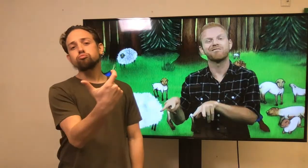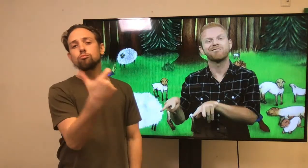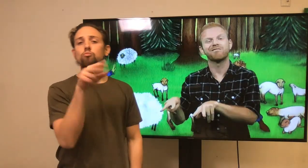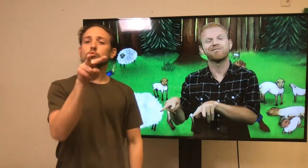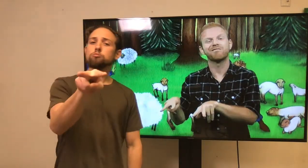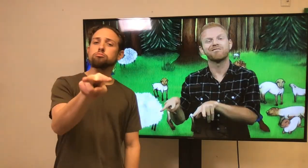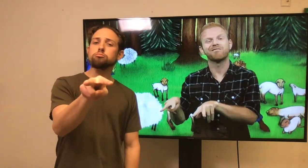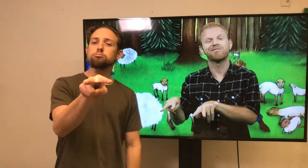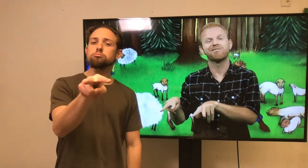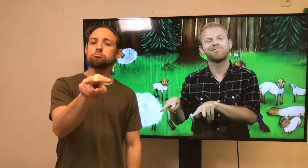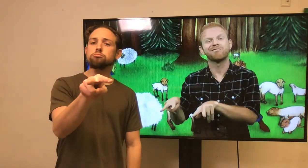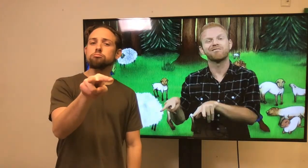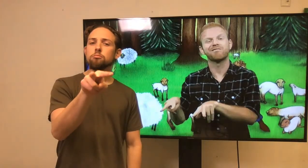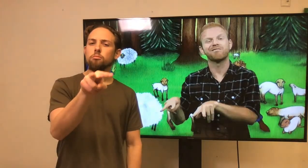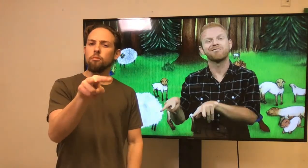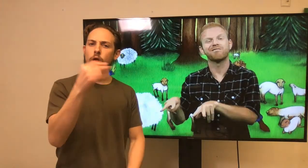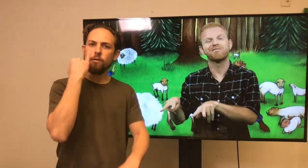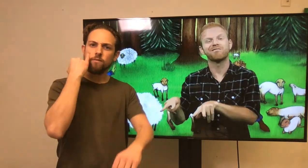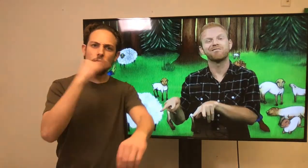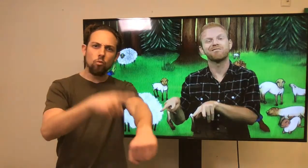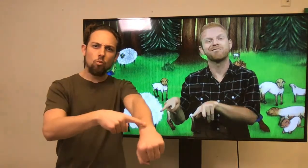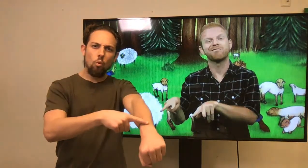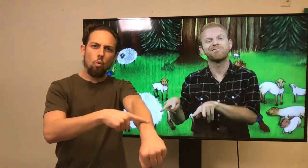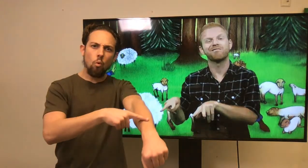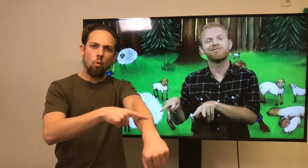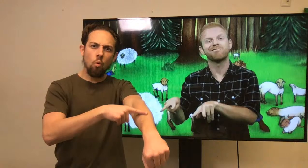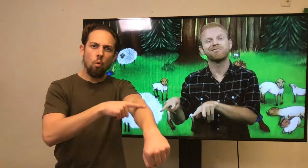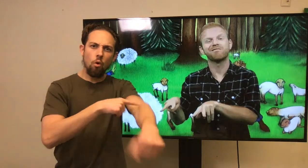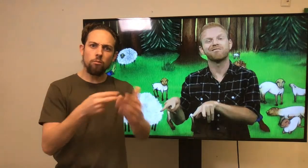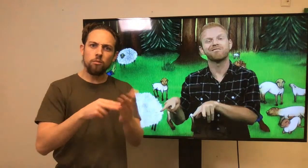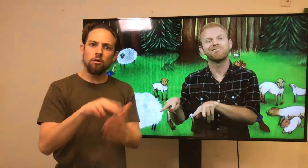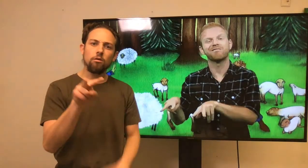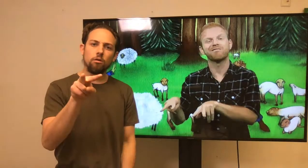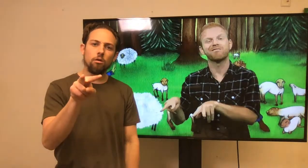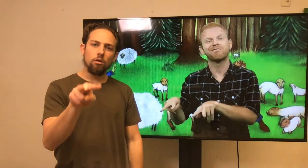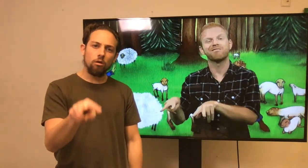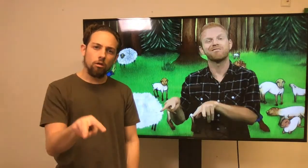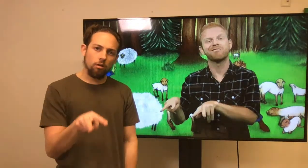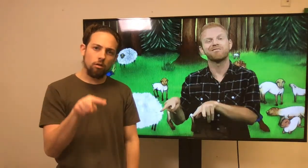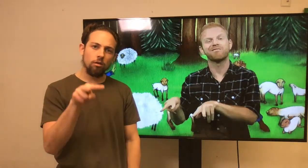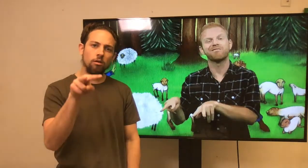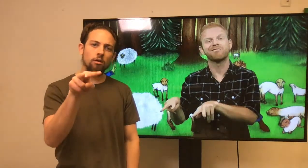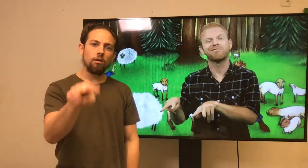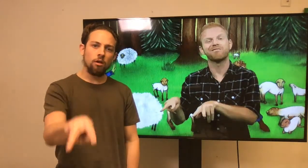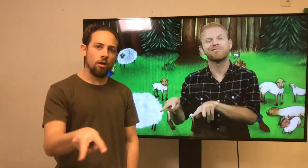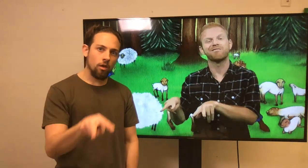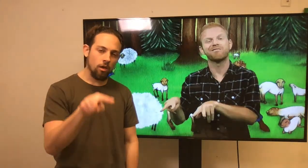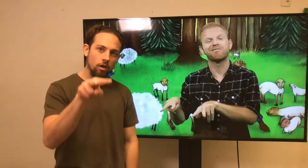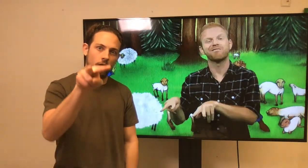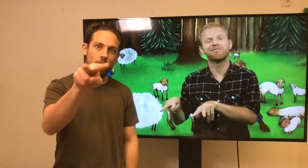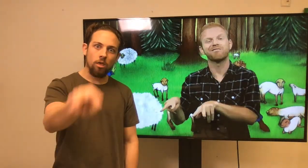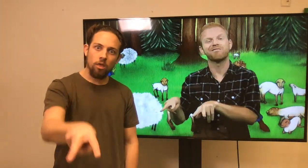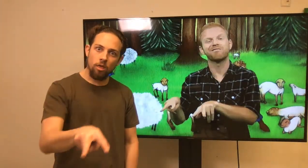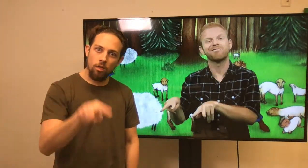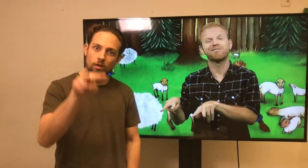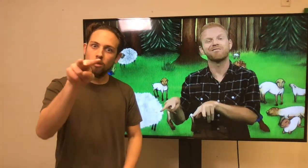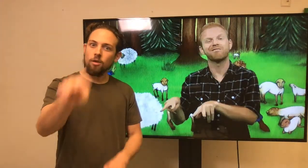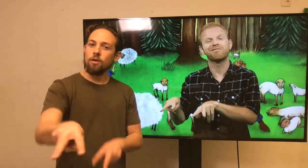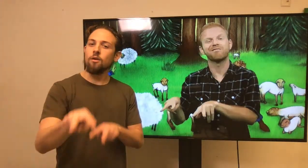You can show a range of how long somebody is performing an action by how many circles you make